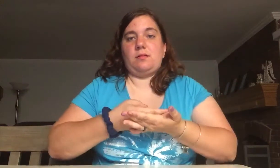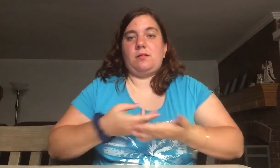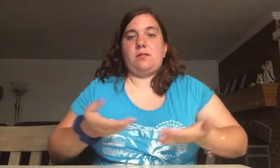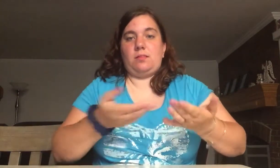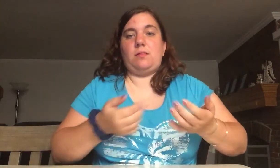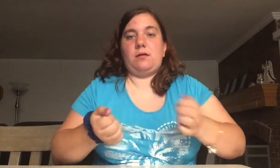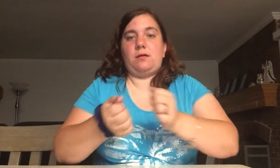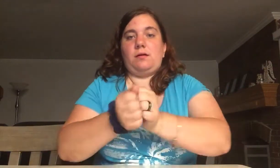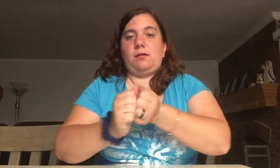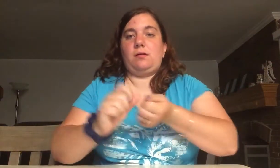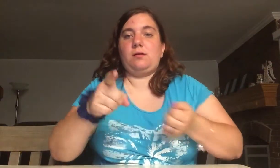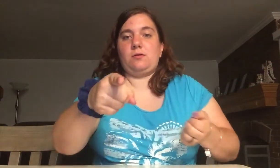Thank you.